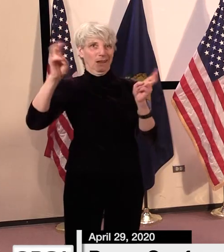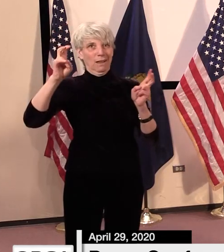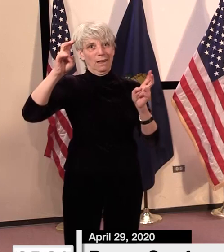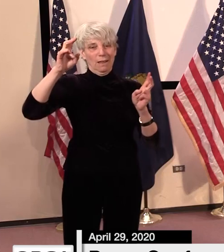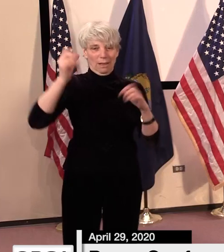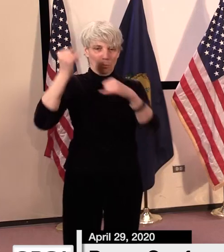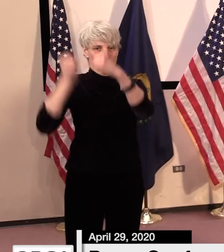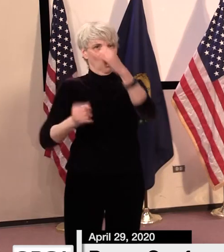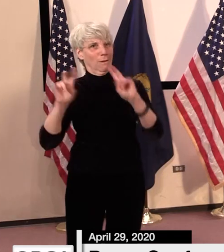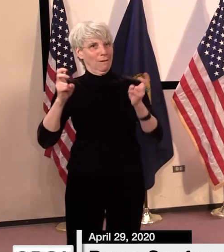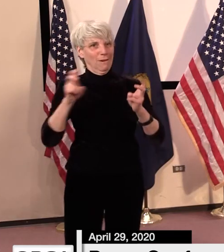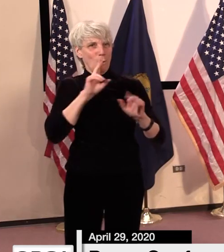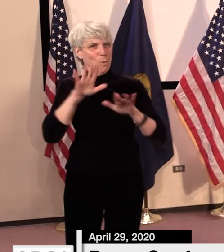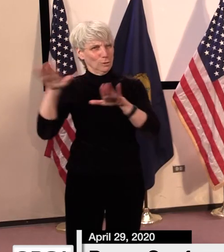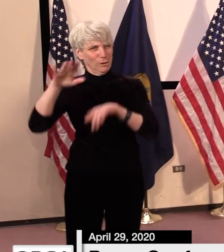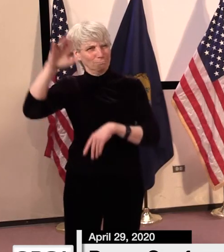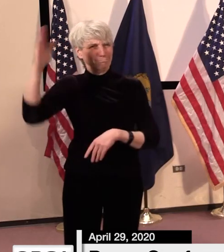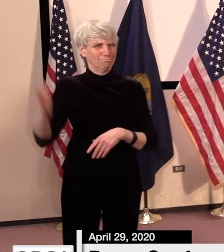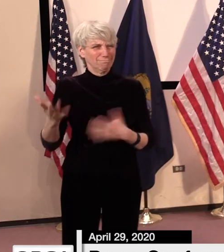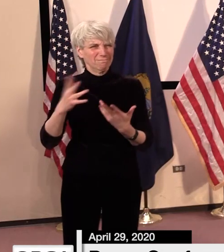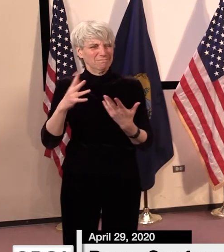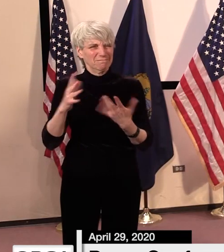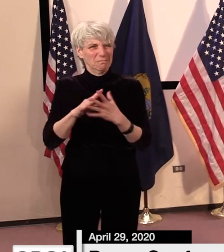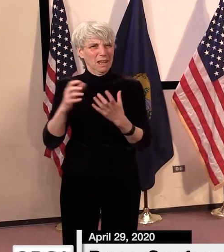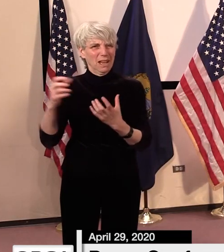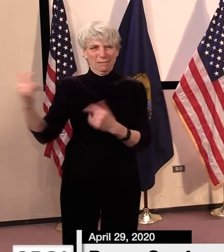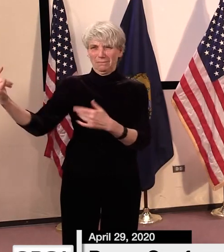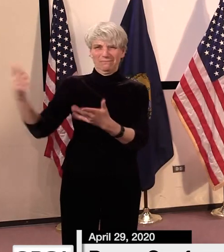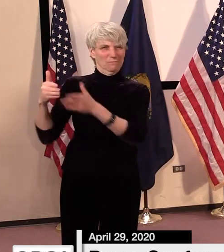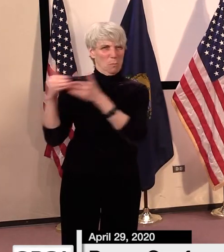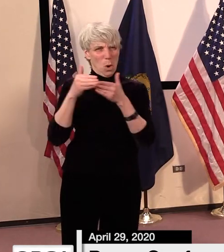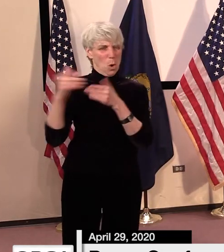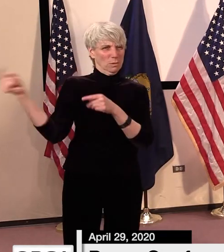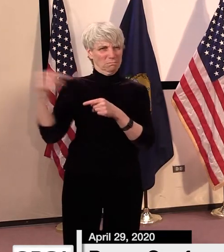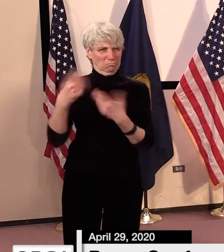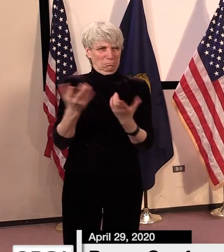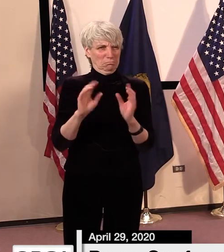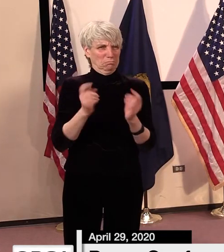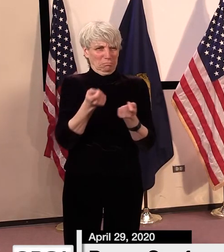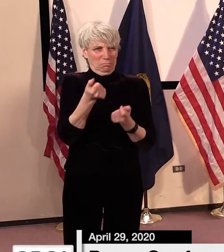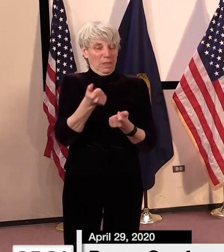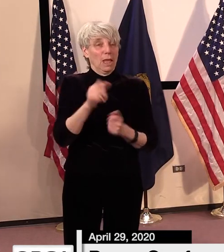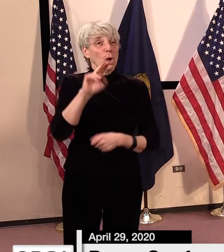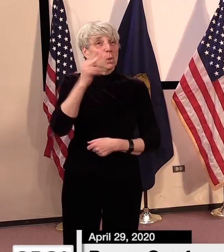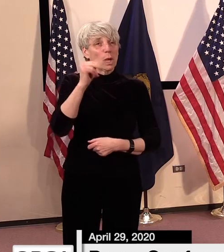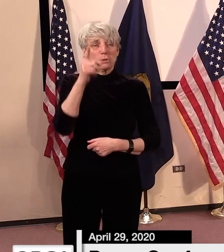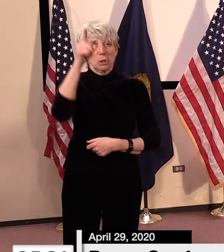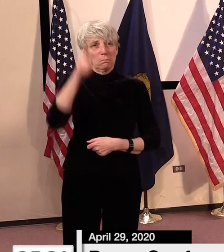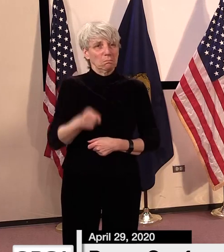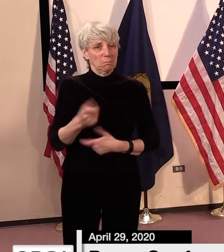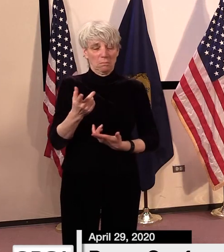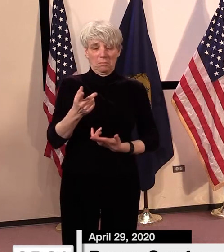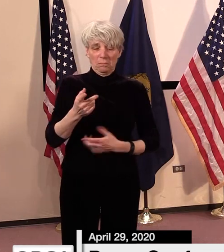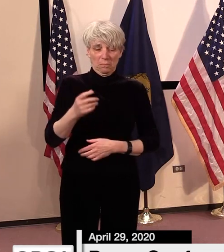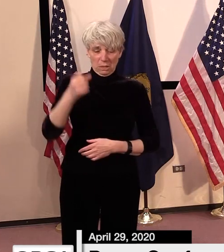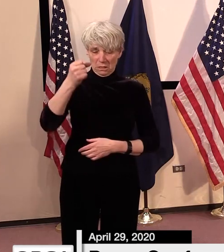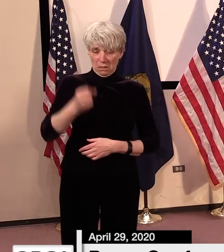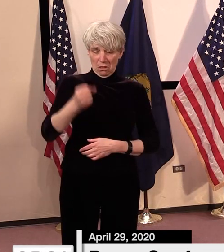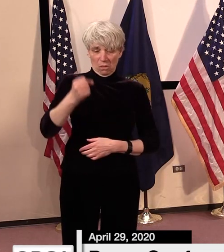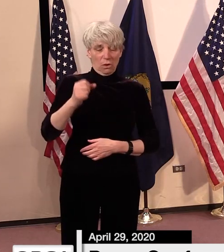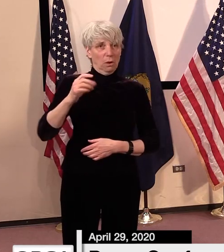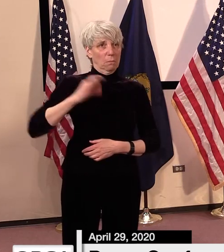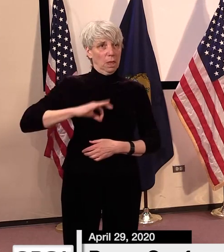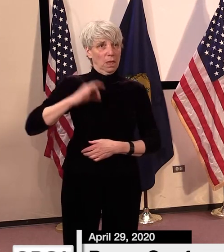is fairly well protected. Their other is with New Hampshire, and very little in the southern part of the state, which